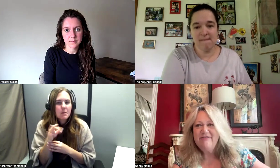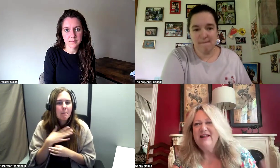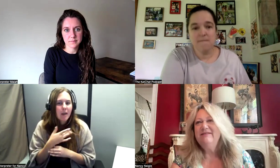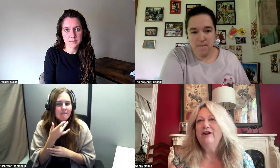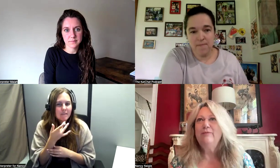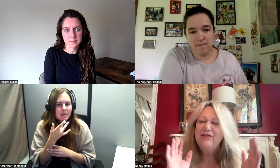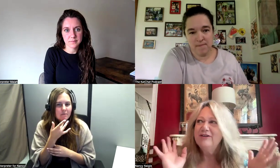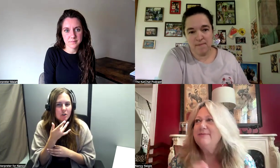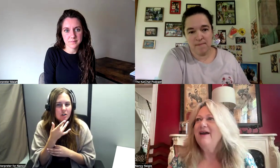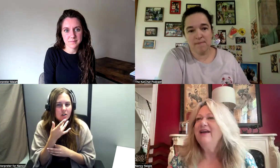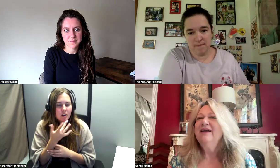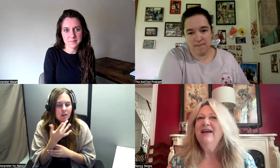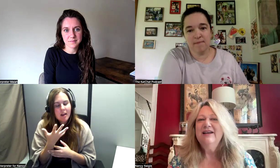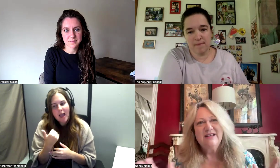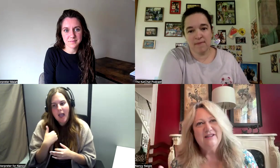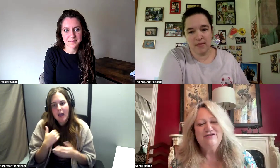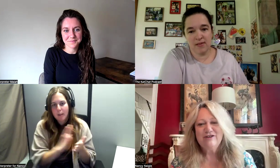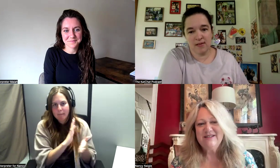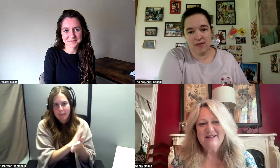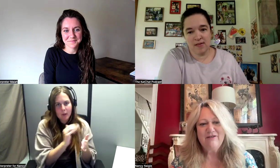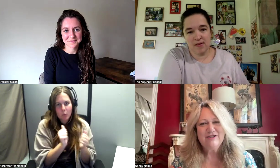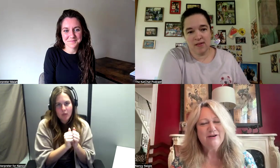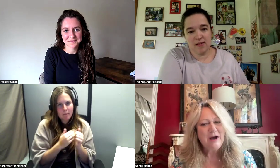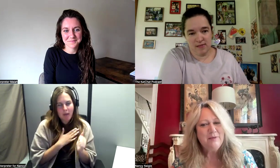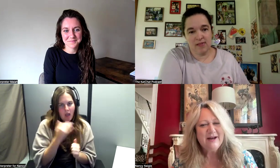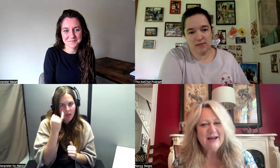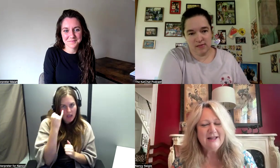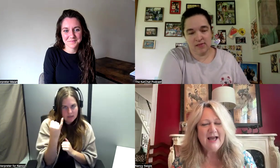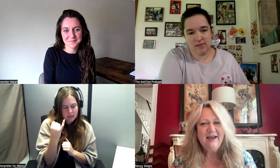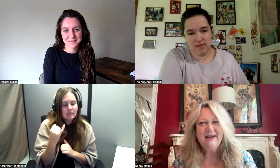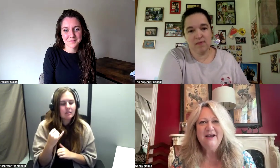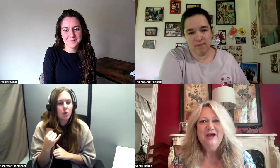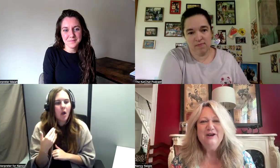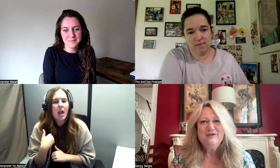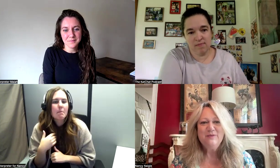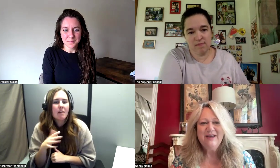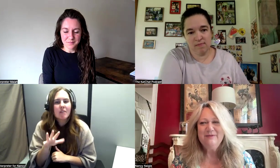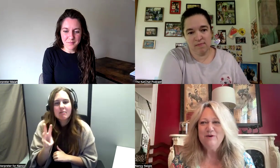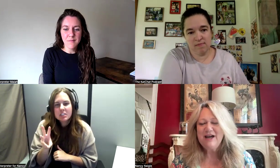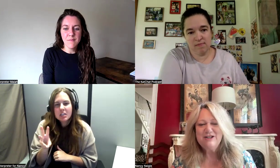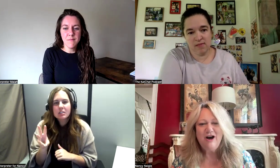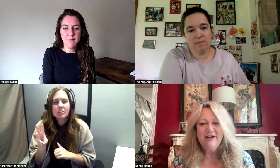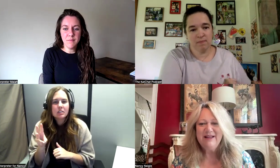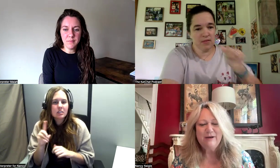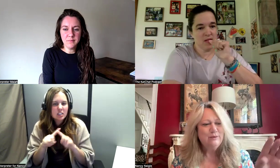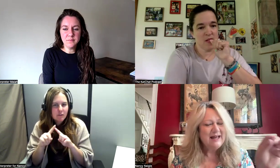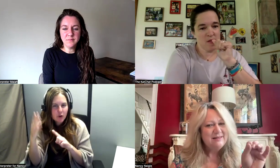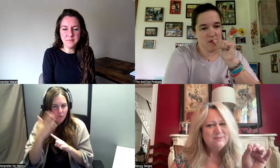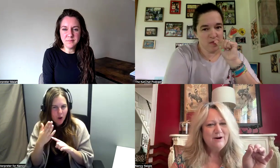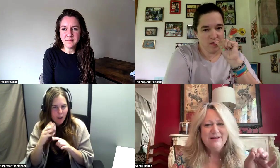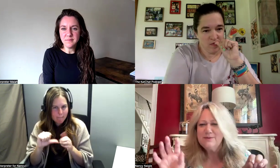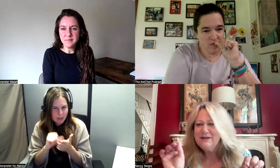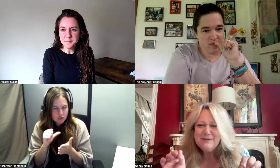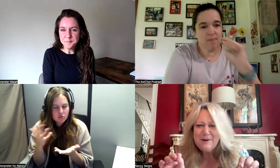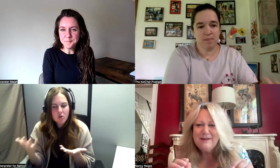all the stuff that, my thoughts about it. So I get those first 6 covers, and there are a couple that I kind of like. And, so we'll kind of talk and be like, ooh, I like